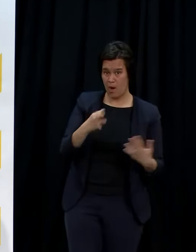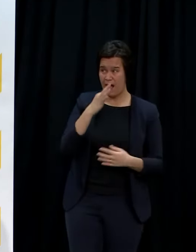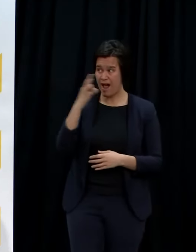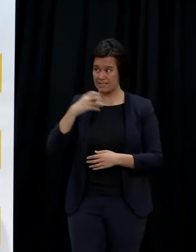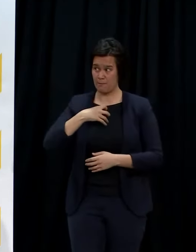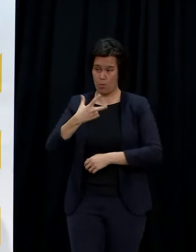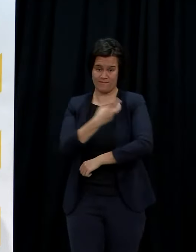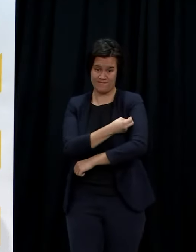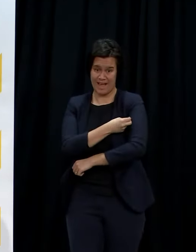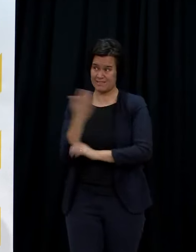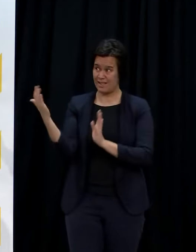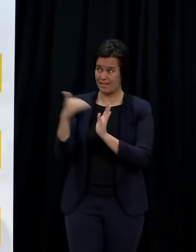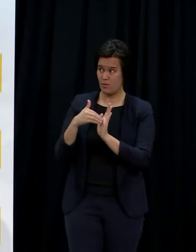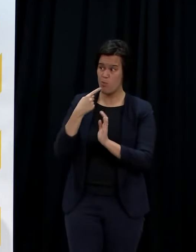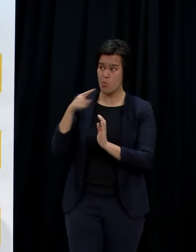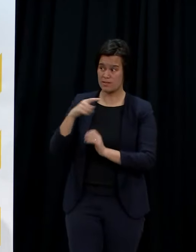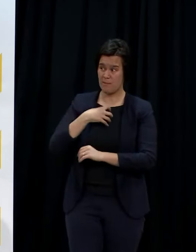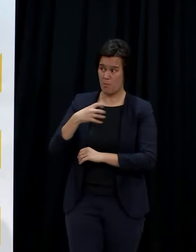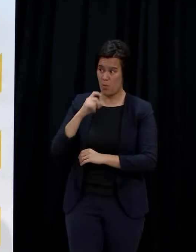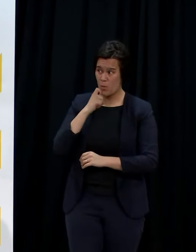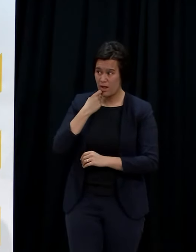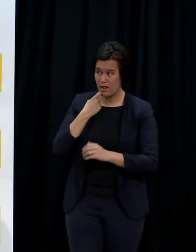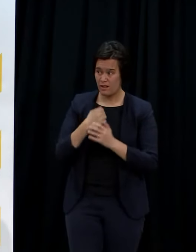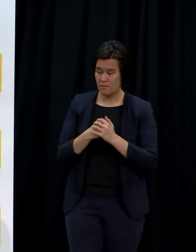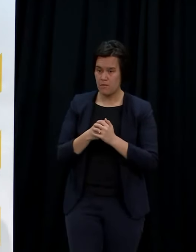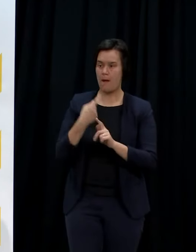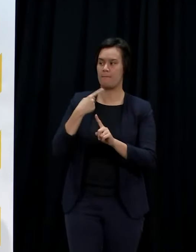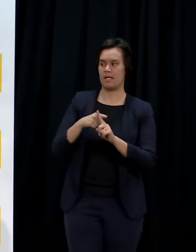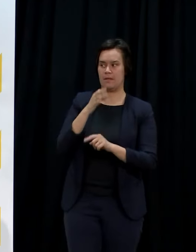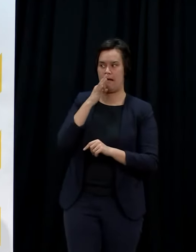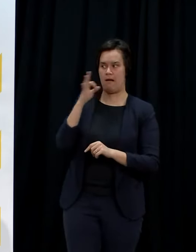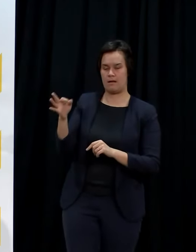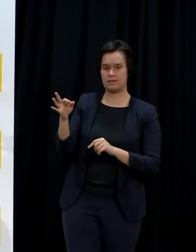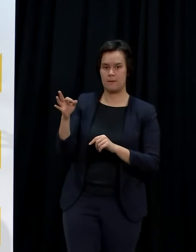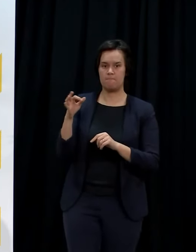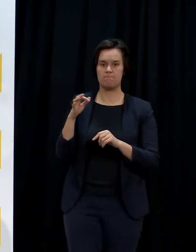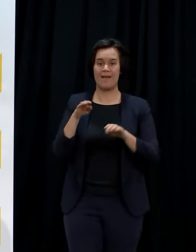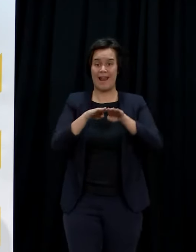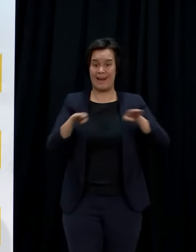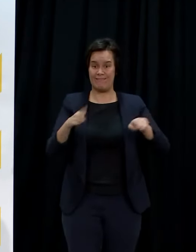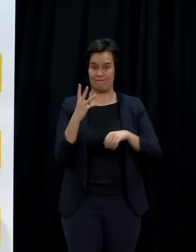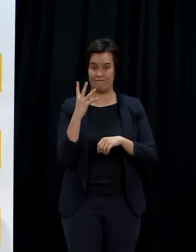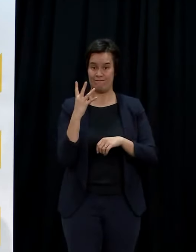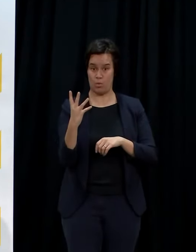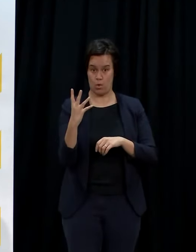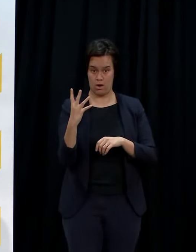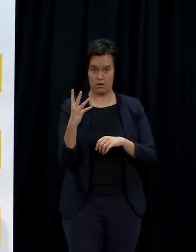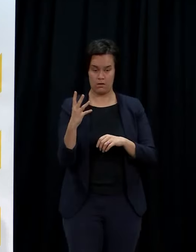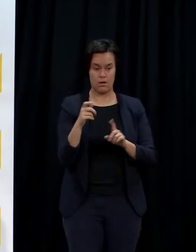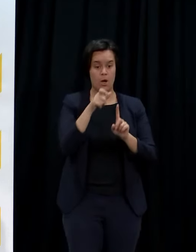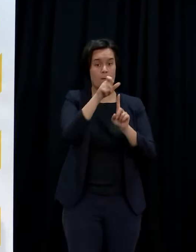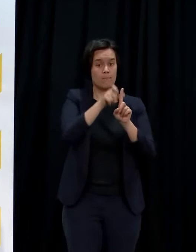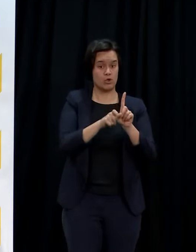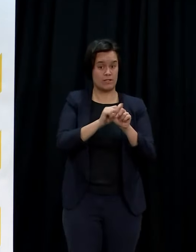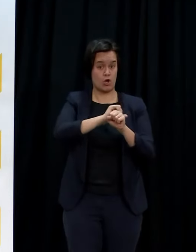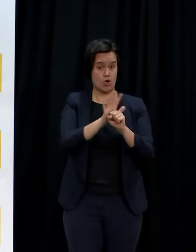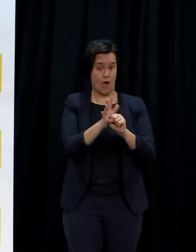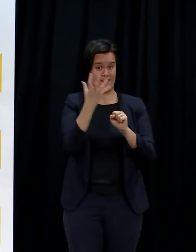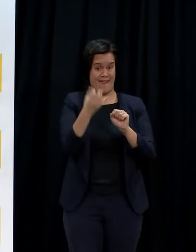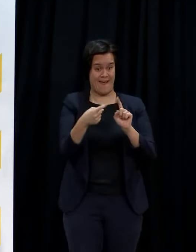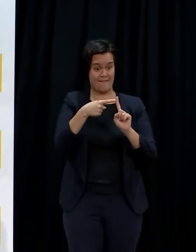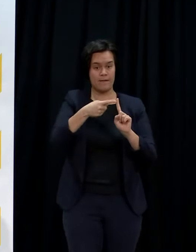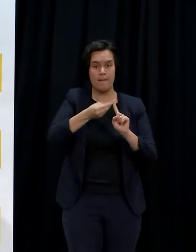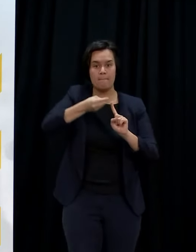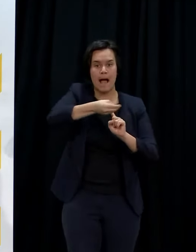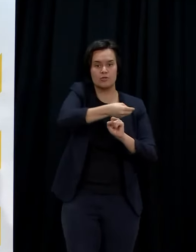have an estimate of the effective transmission rate currently under level 4? Is it below 1? I don't have that figure, I'm